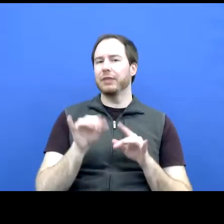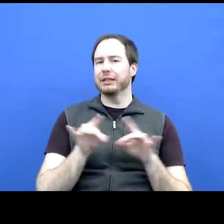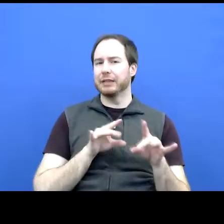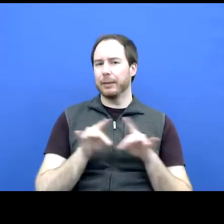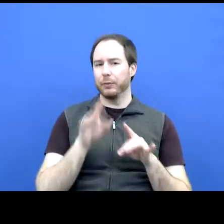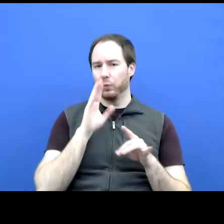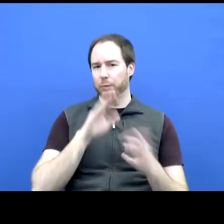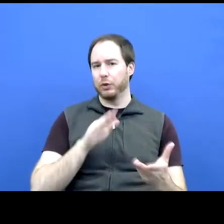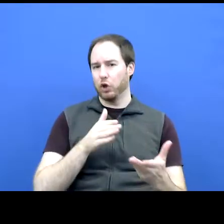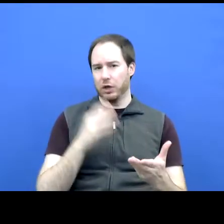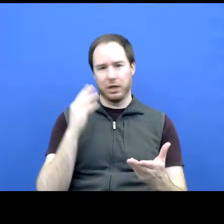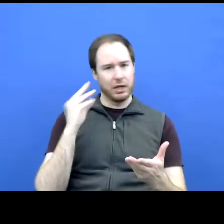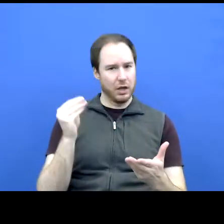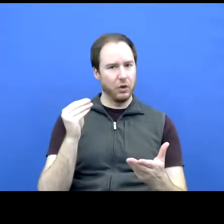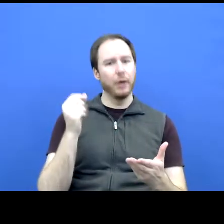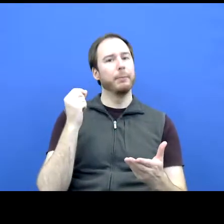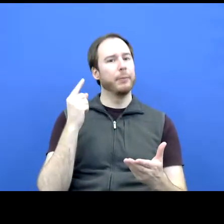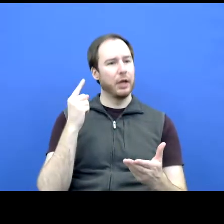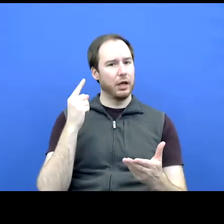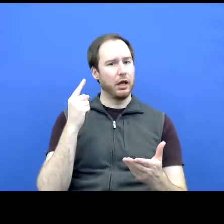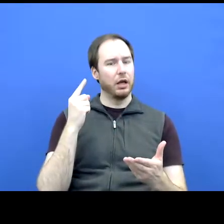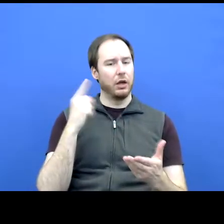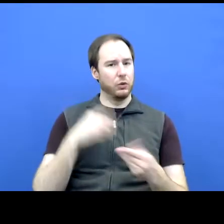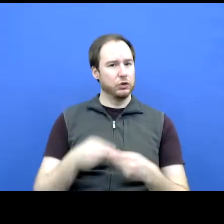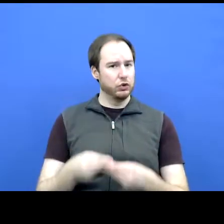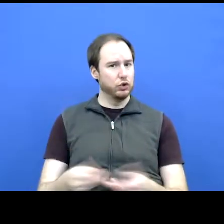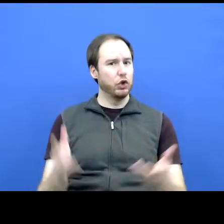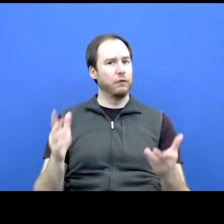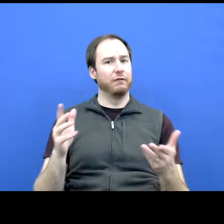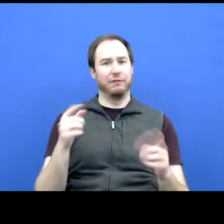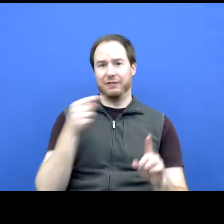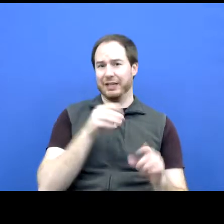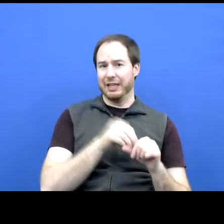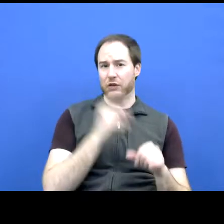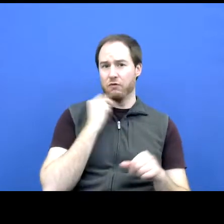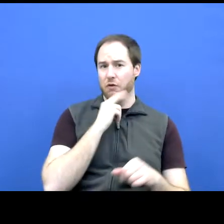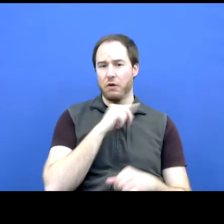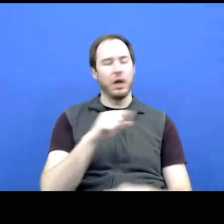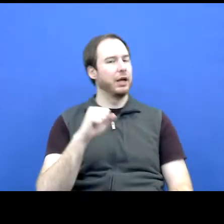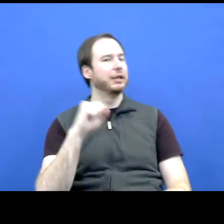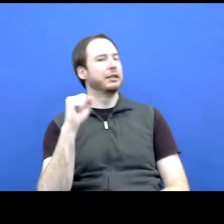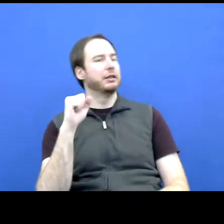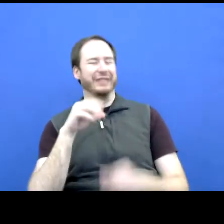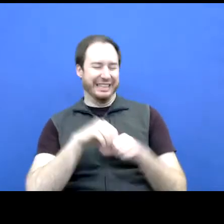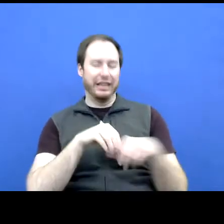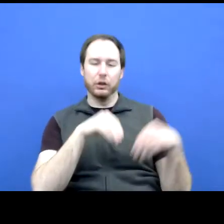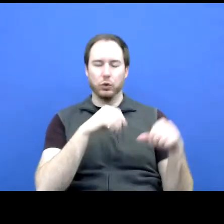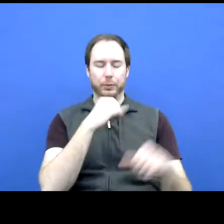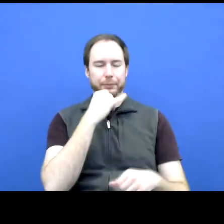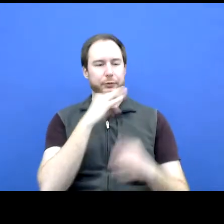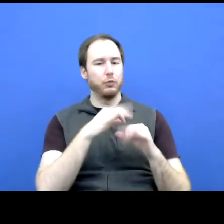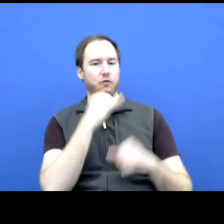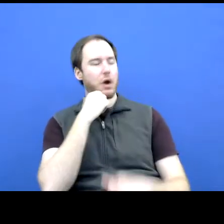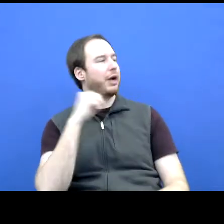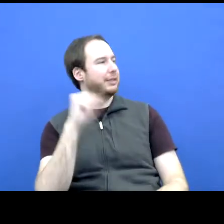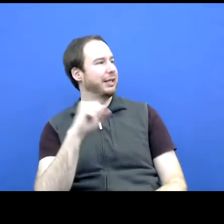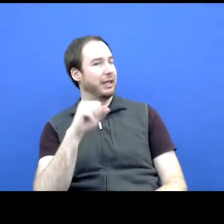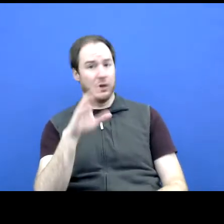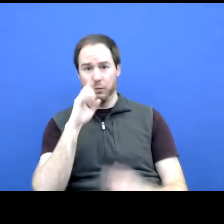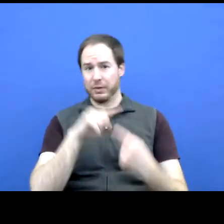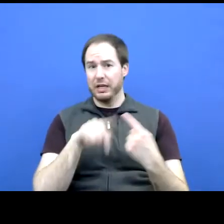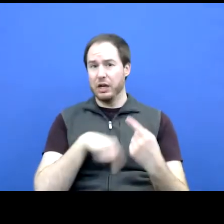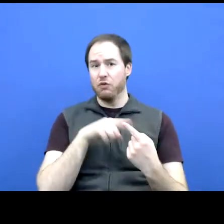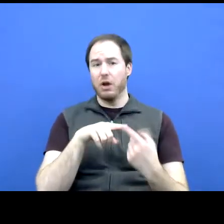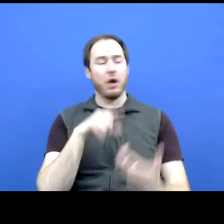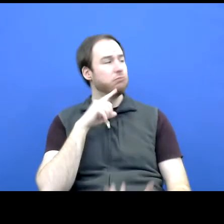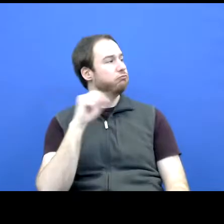be cooked outside, but they'll be served inside the store. Is that Correct, the yeah. idea? Okay. And is this going to be year round?